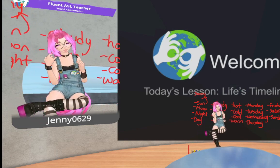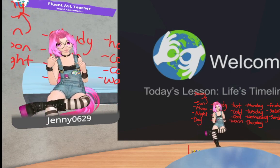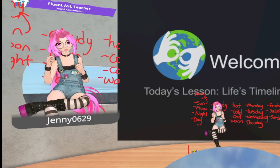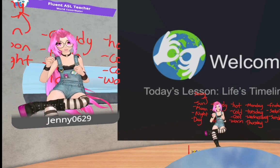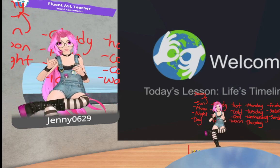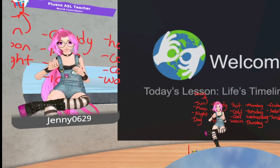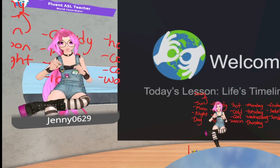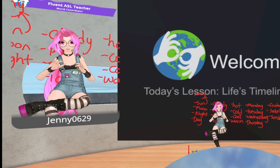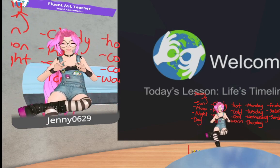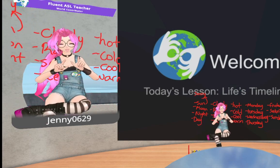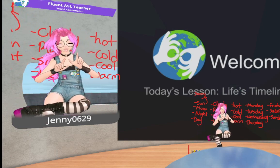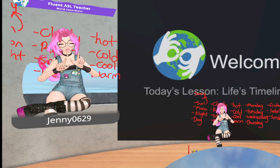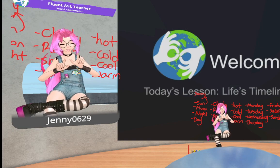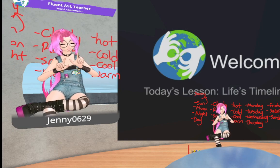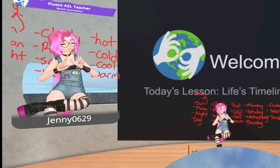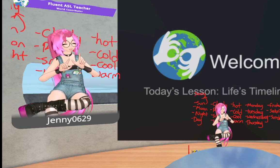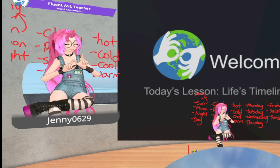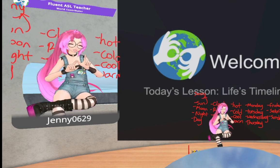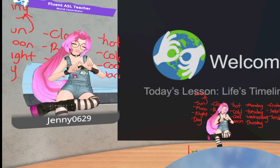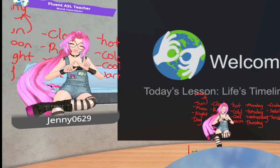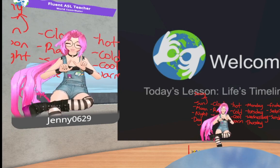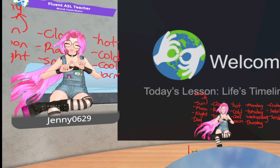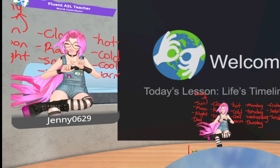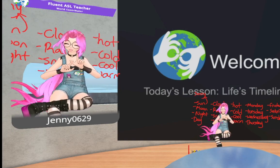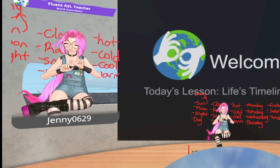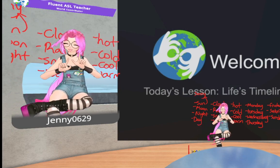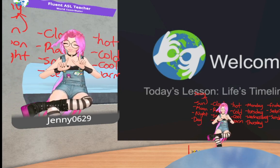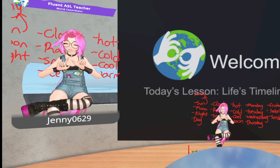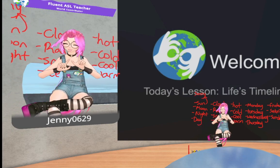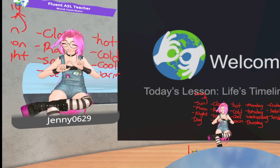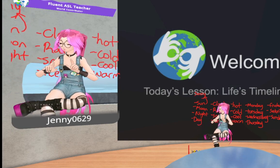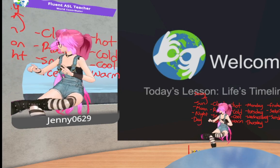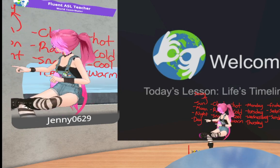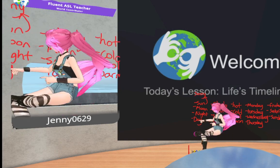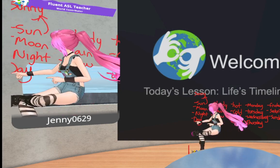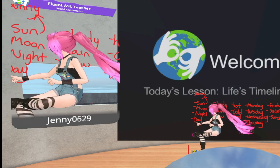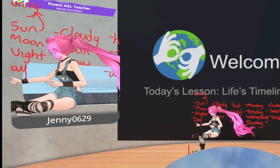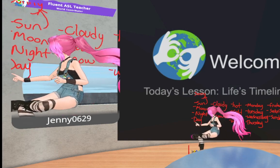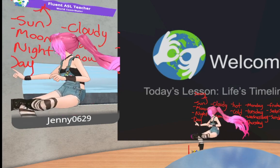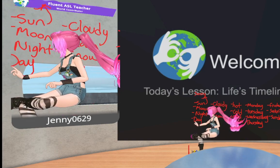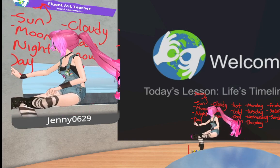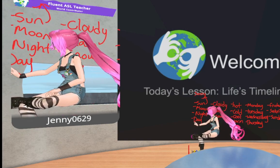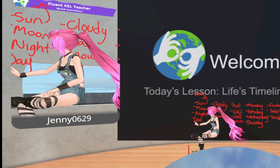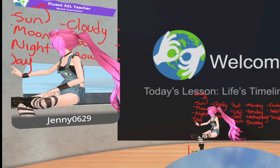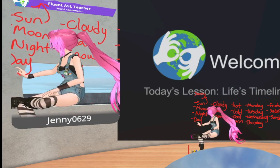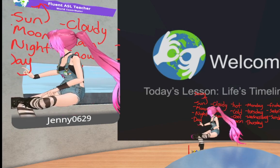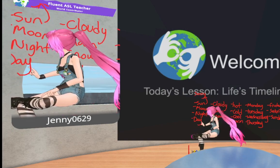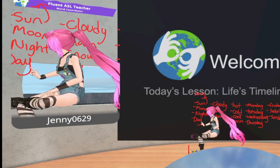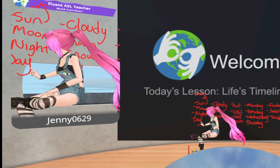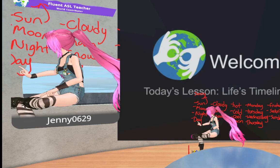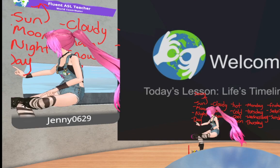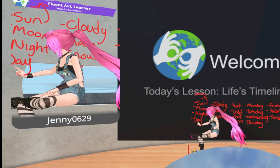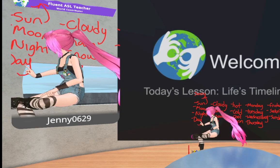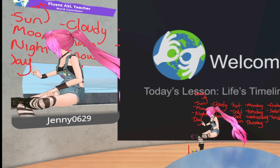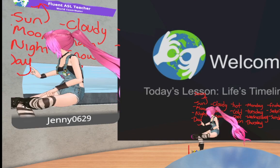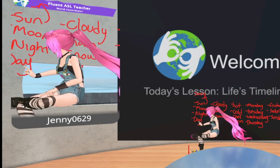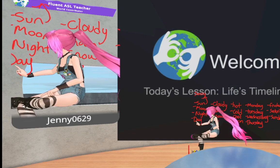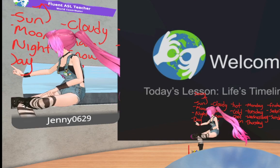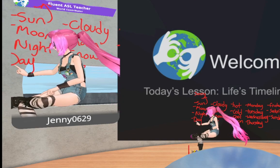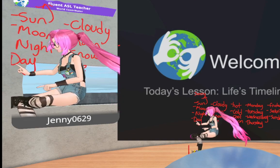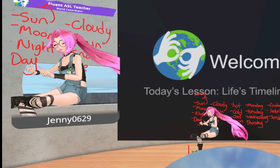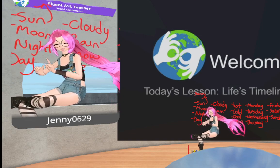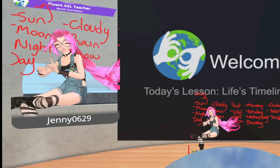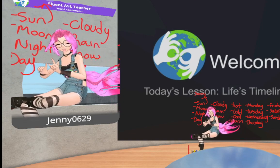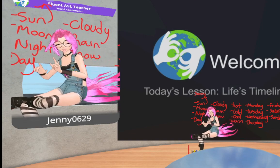could be considered an initialized sign. It has, or lexicalized, it has a letter in it. So let's look. The word